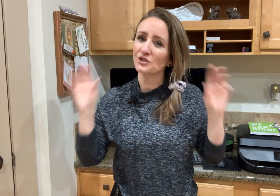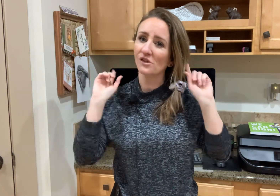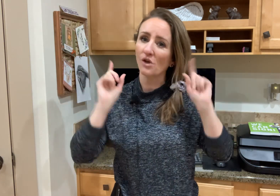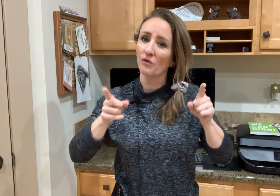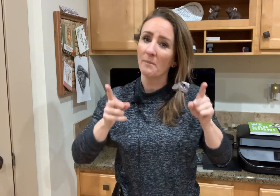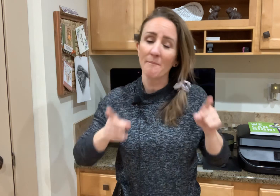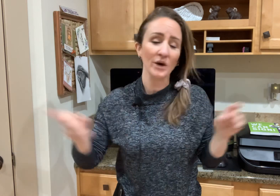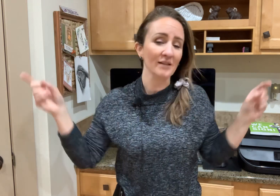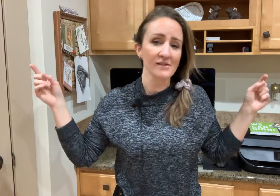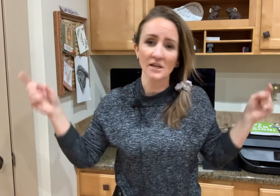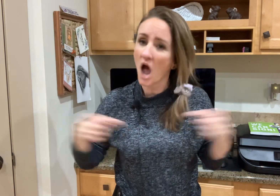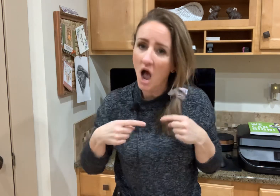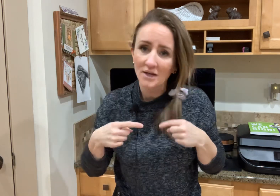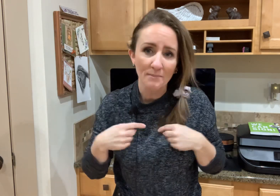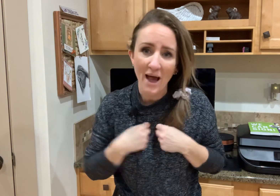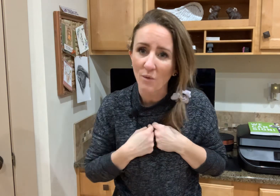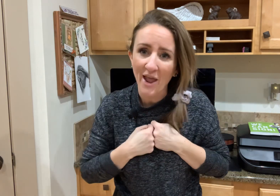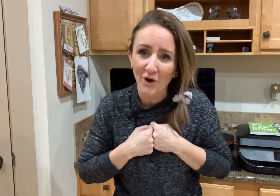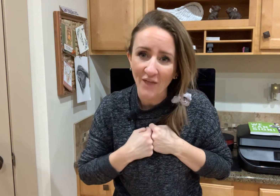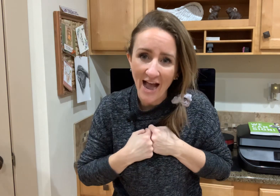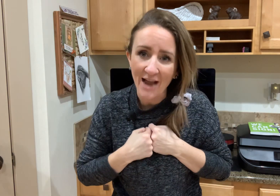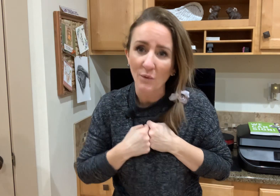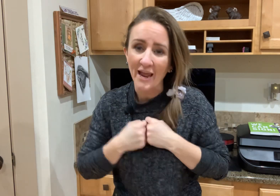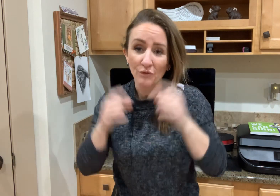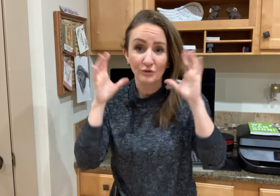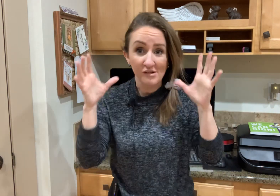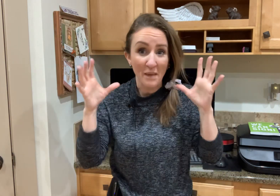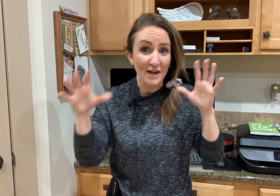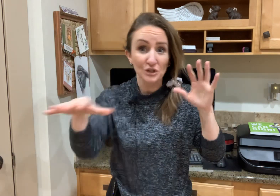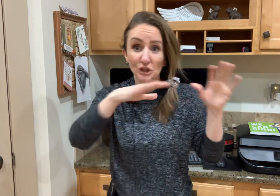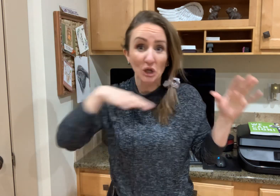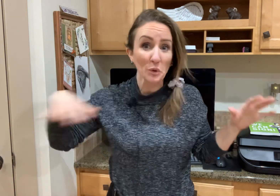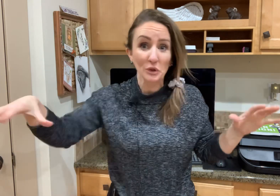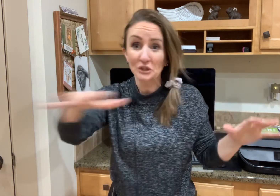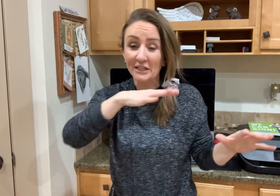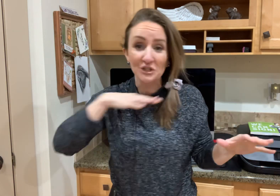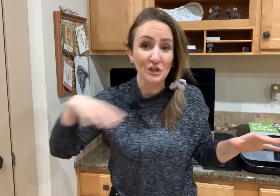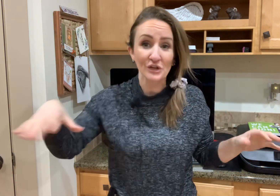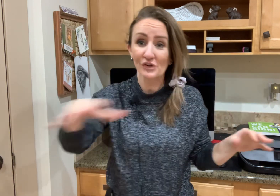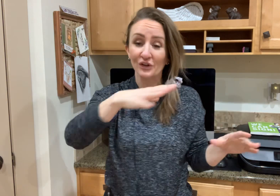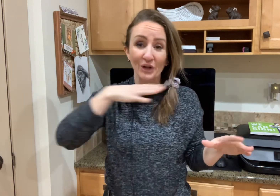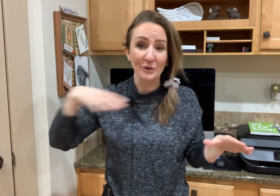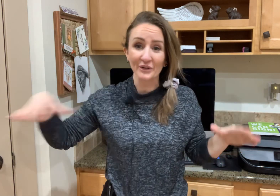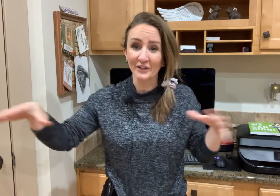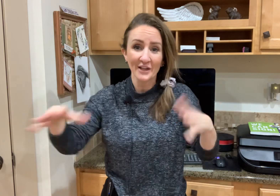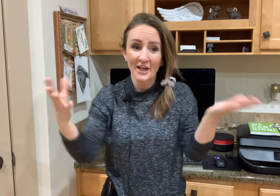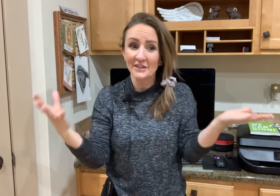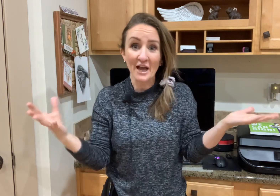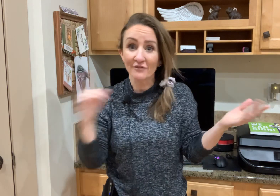So remember, it's not my way or the highway. Respect your local teachers, your local deaf